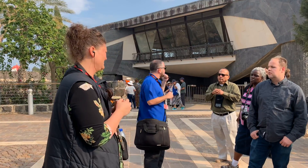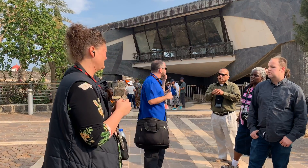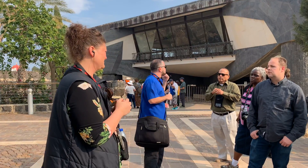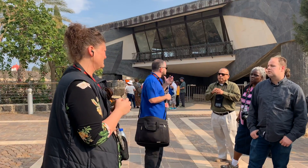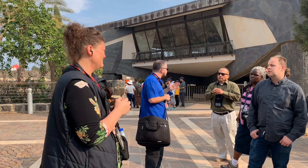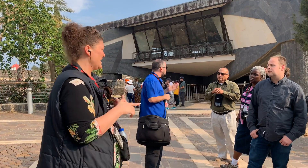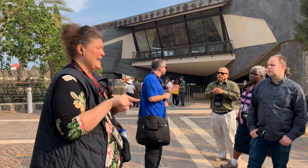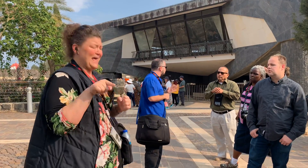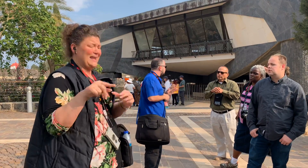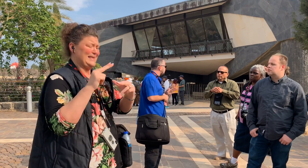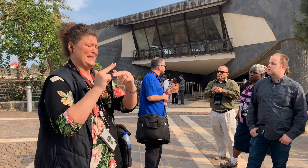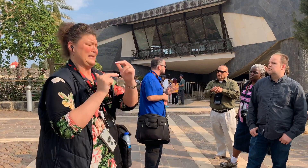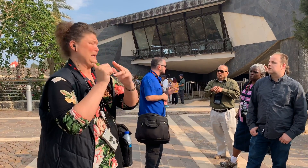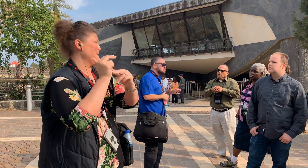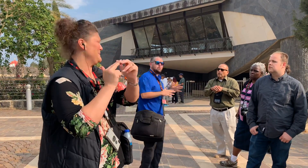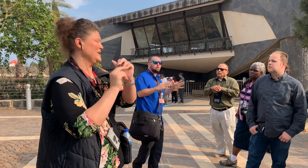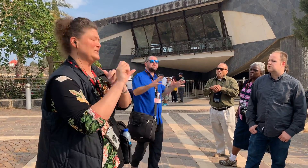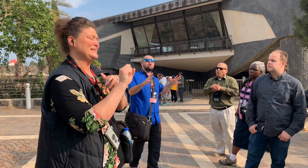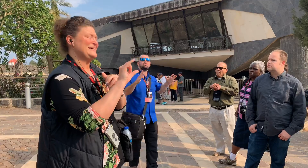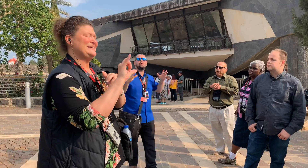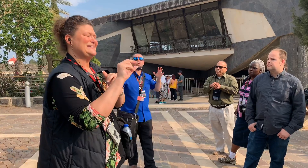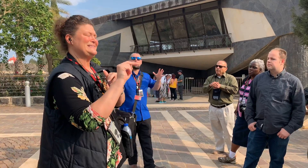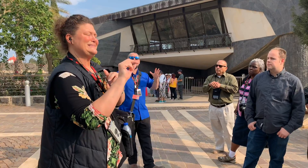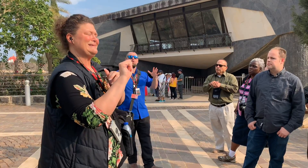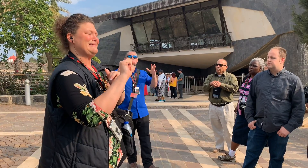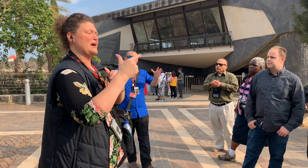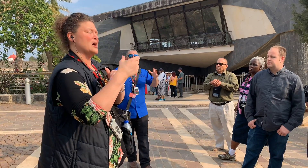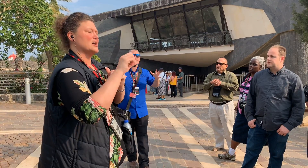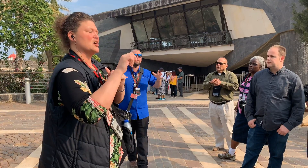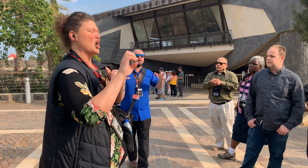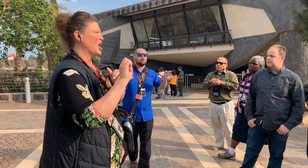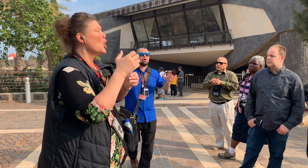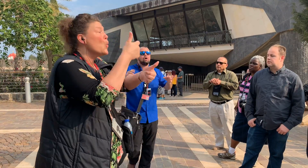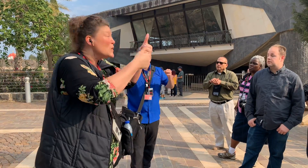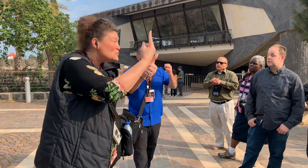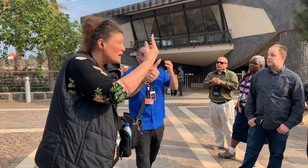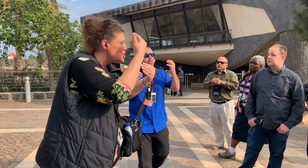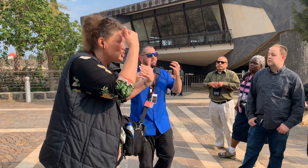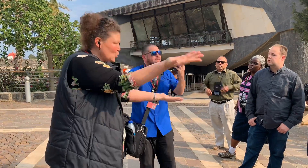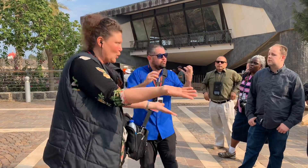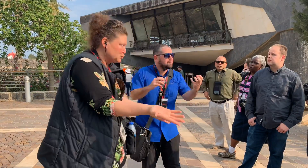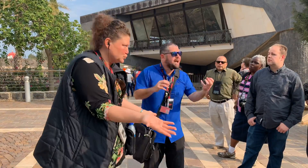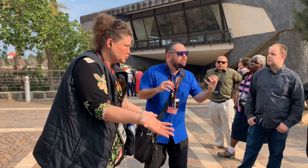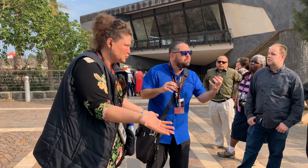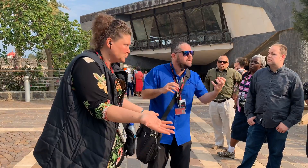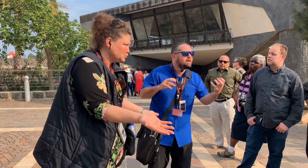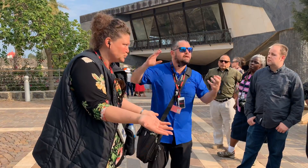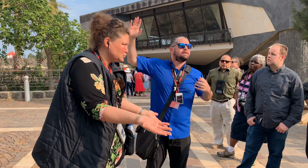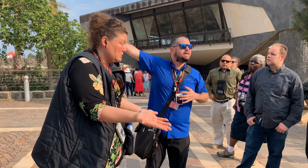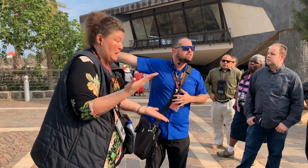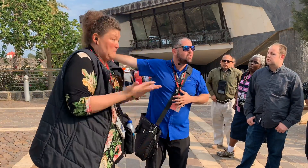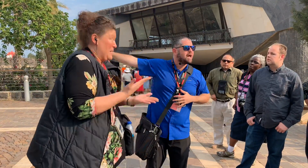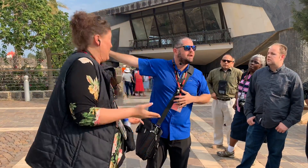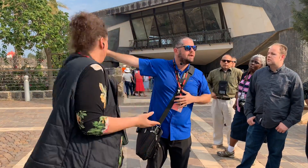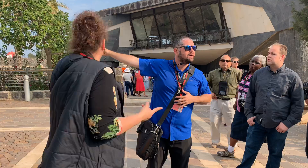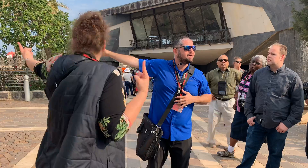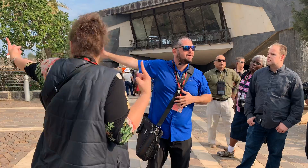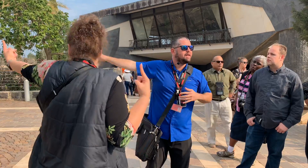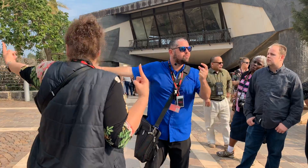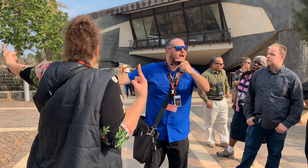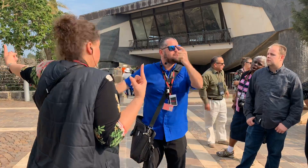he built a synagogue for us. We don't know which synagogue. It might be this